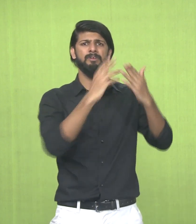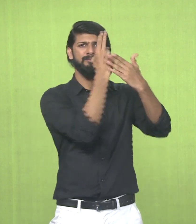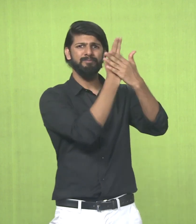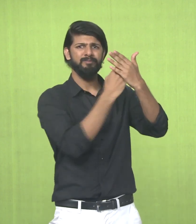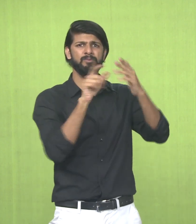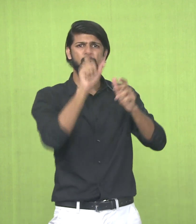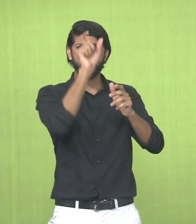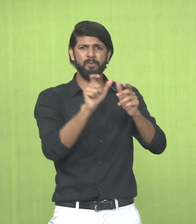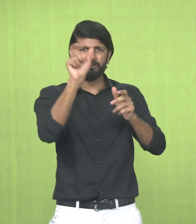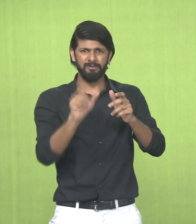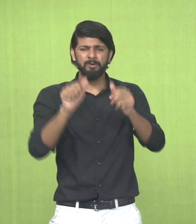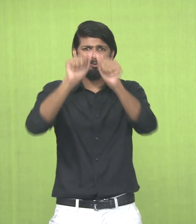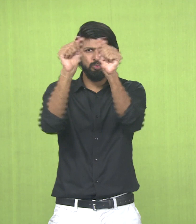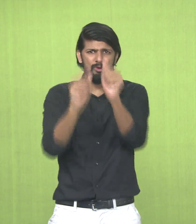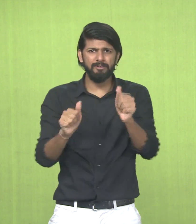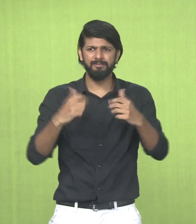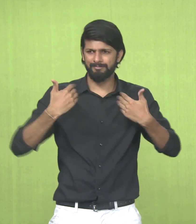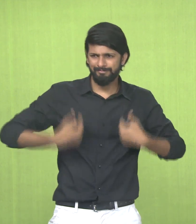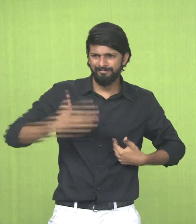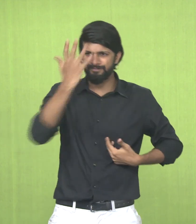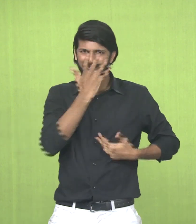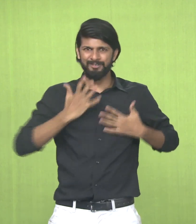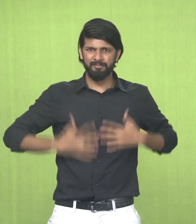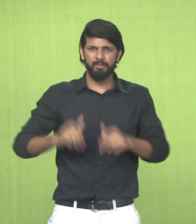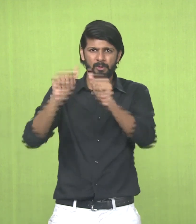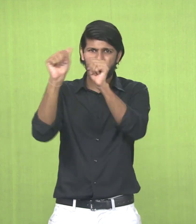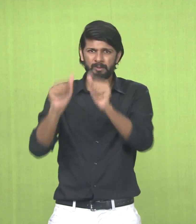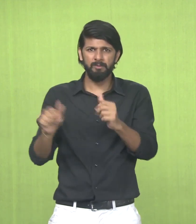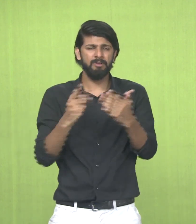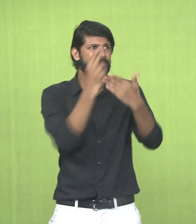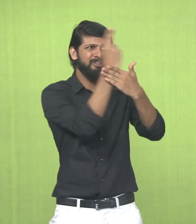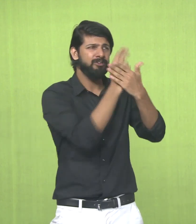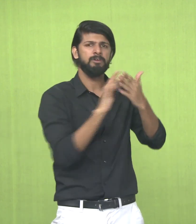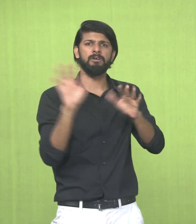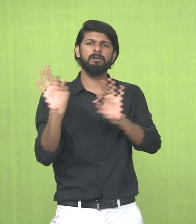The human figures in this art, in this painting, are perfectly made.